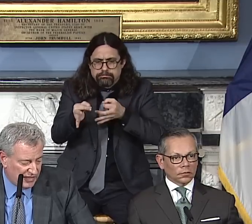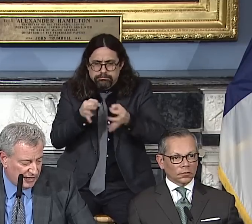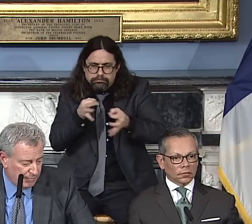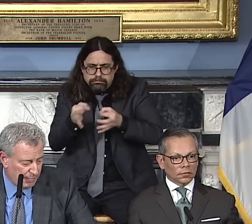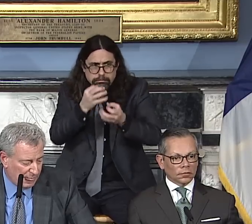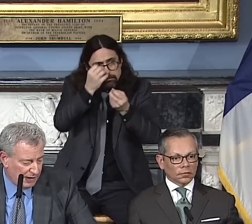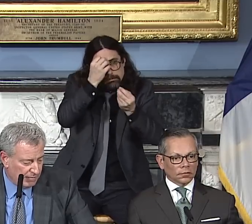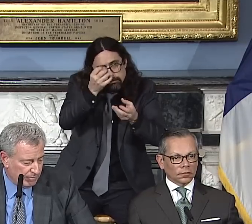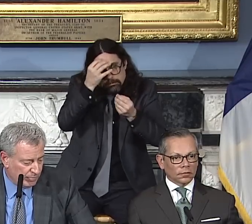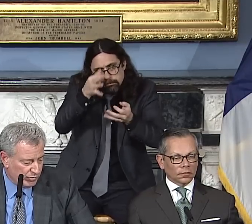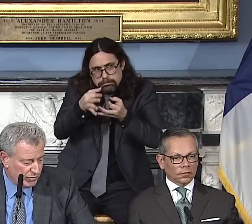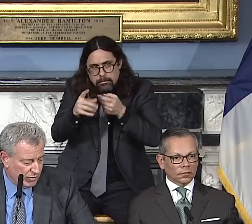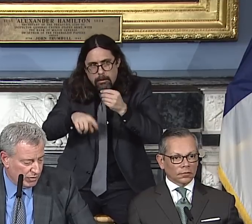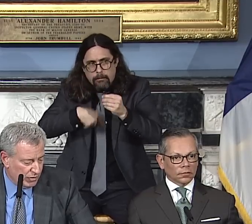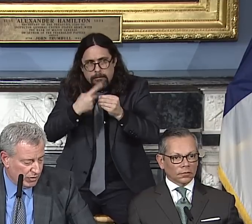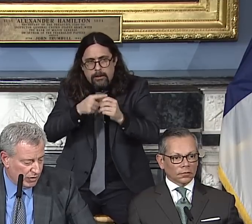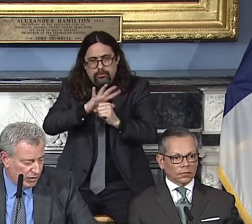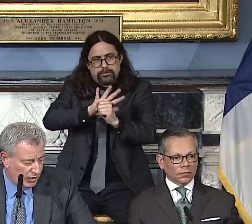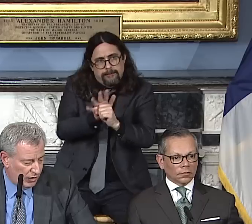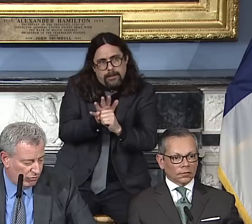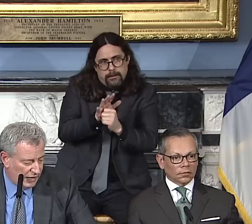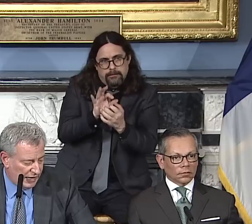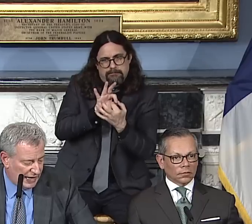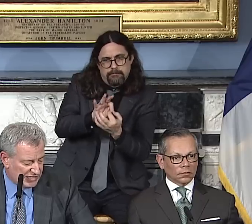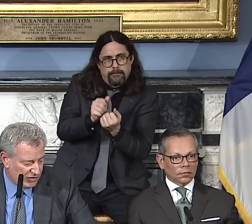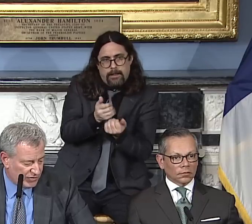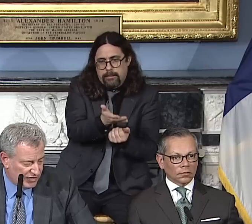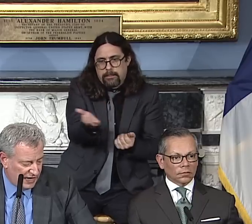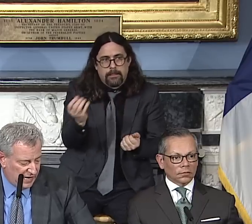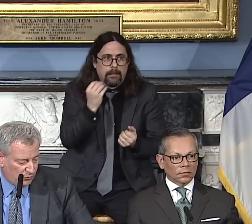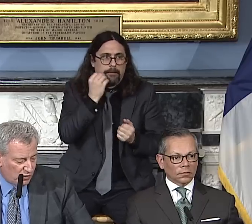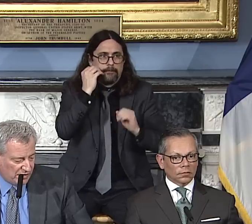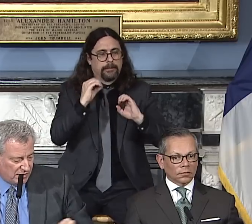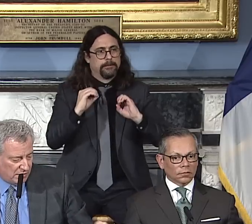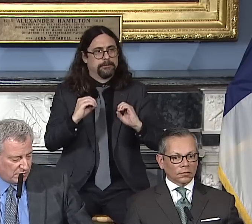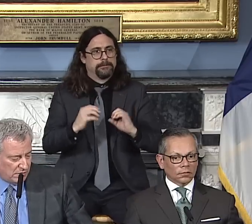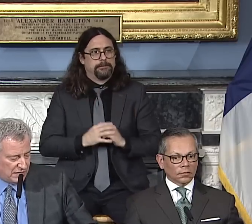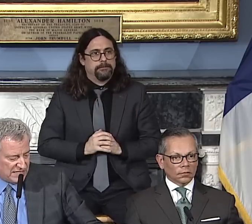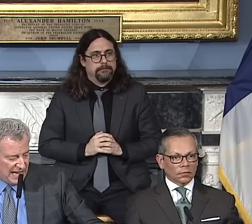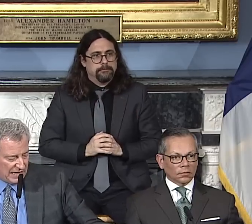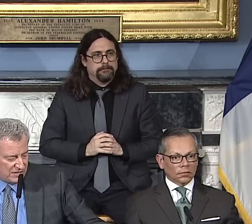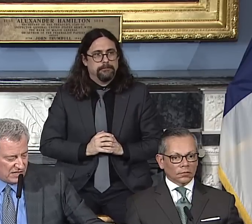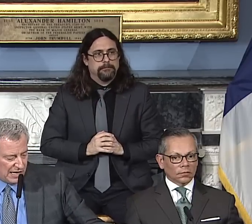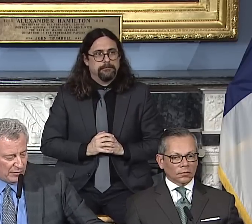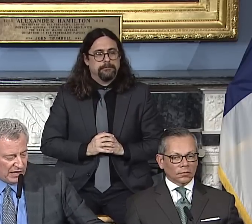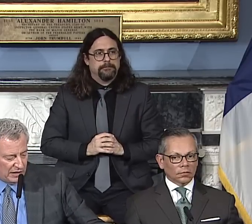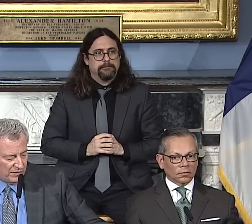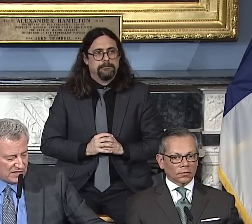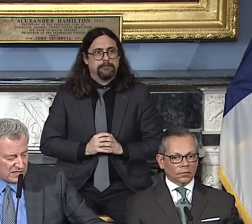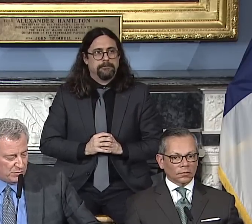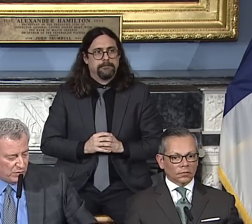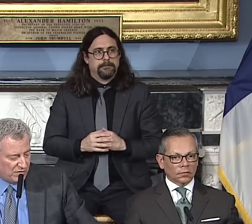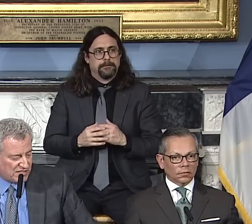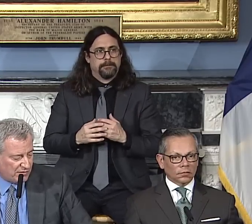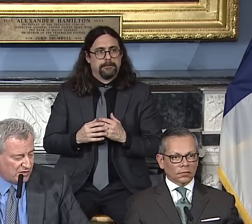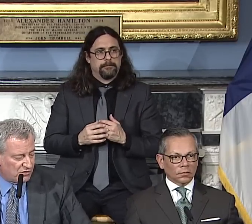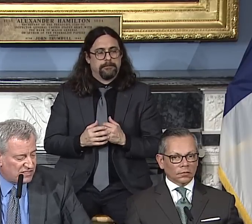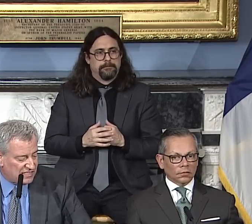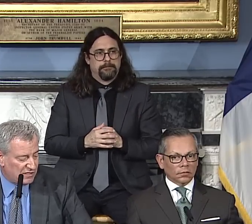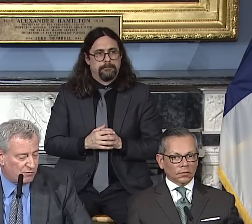help if they need it. As of today, and we'll get the exact timeline on this, but